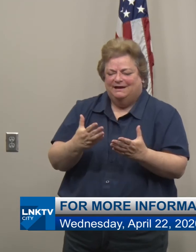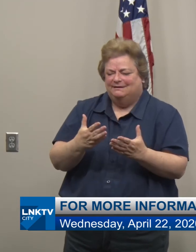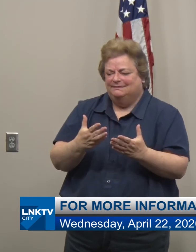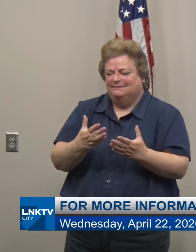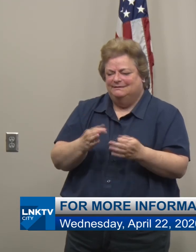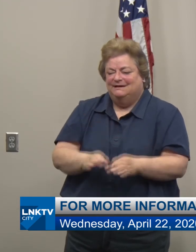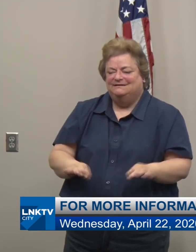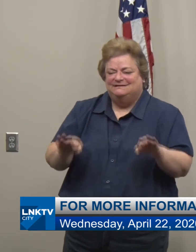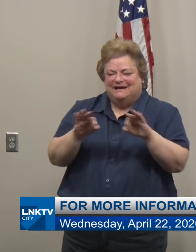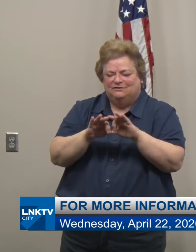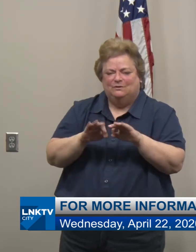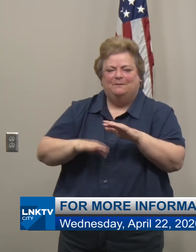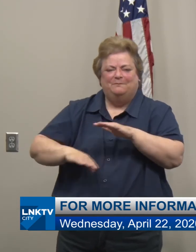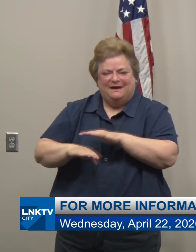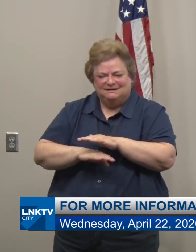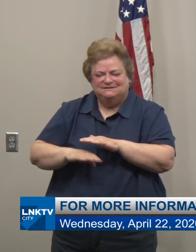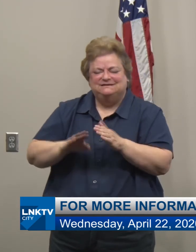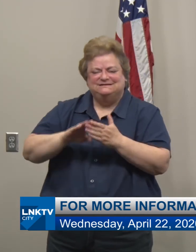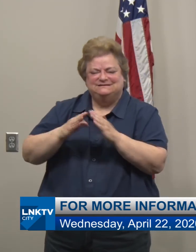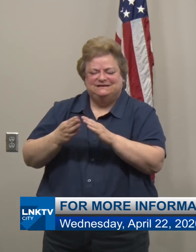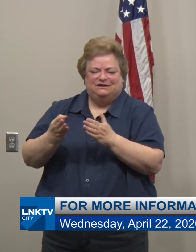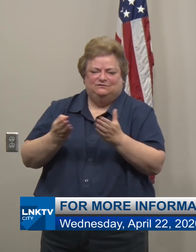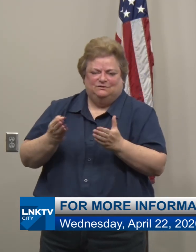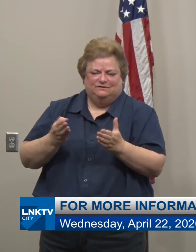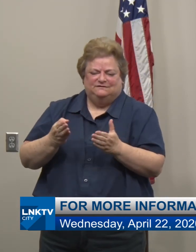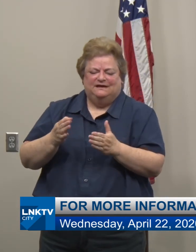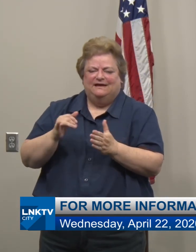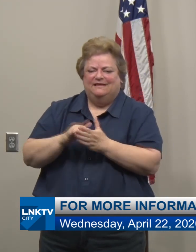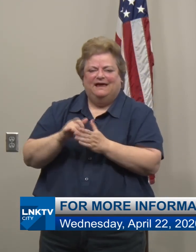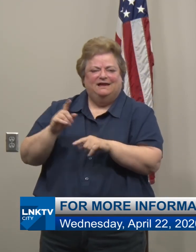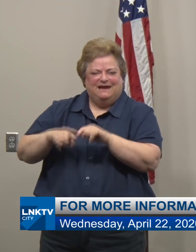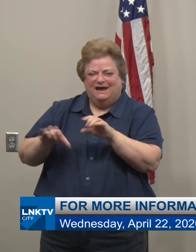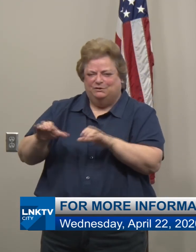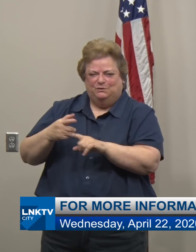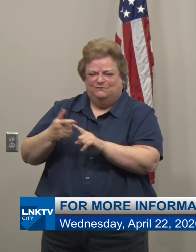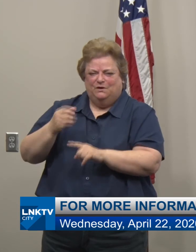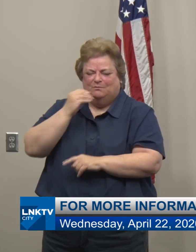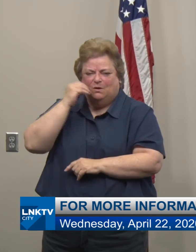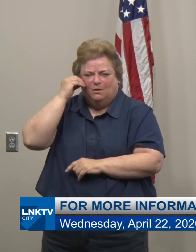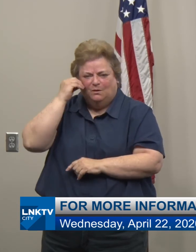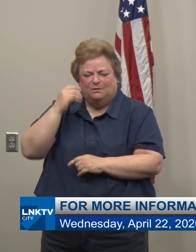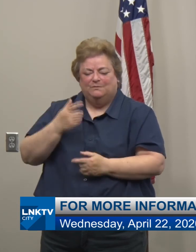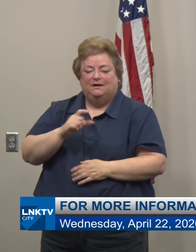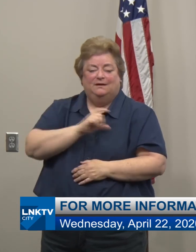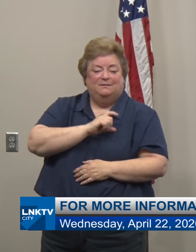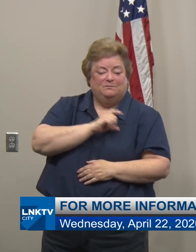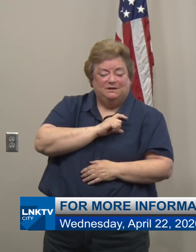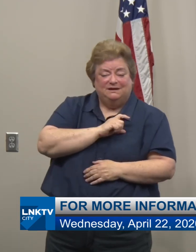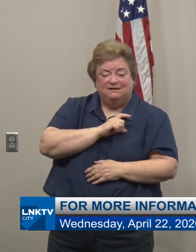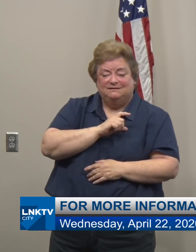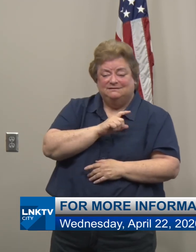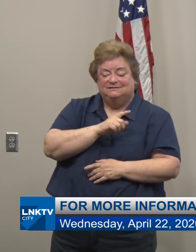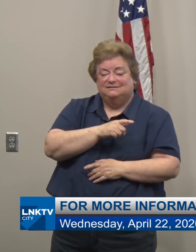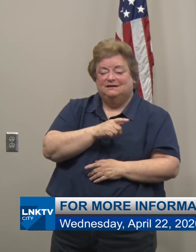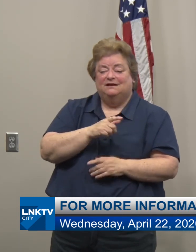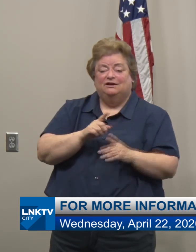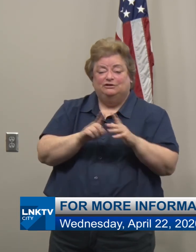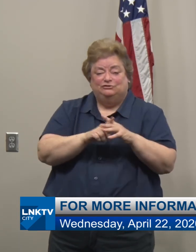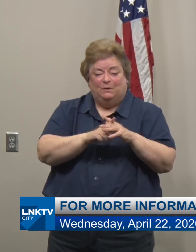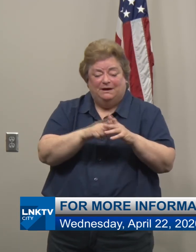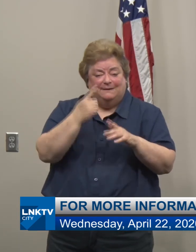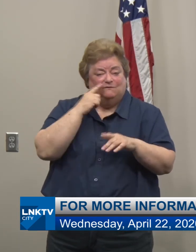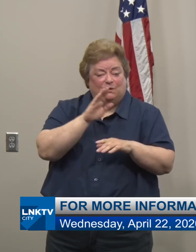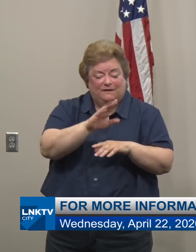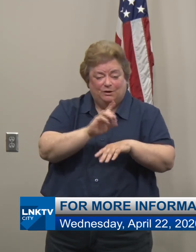essential, basic city services that can't be performed from home. And whether that's our police force that is showing up for